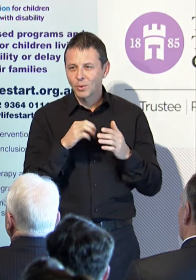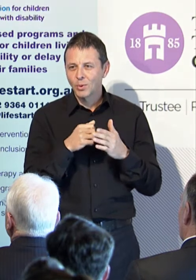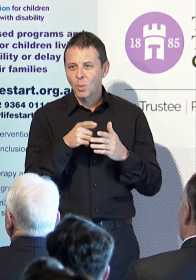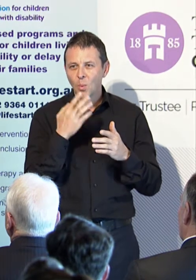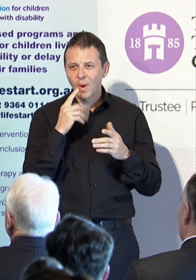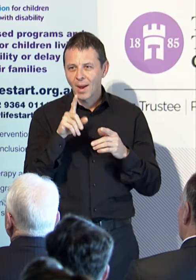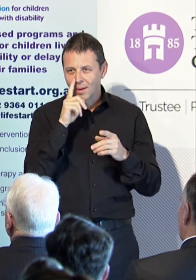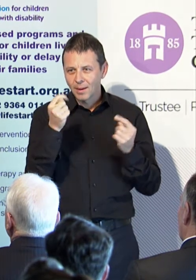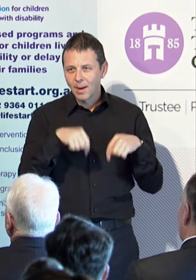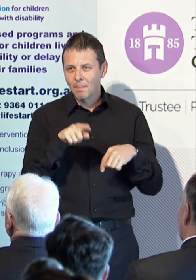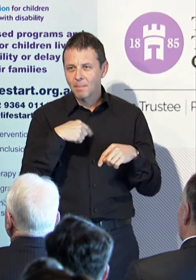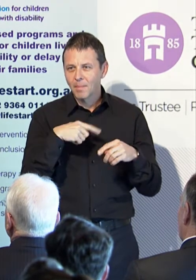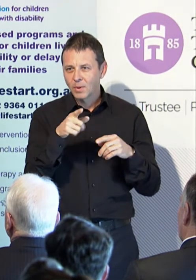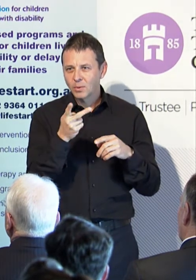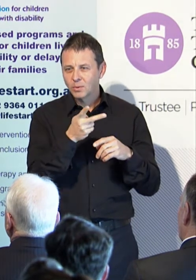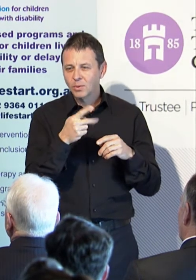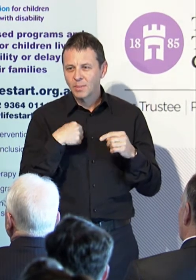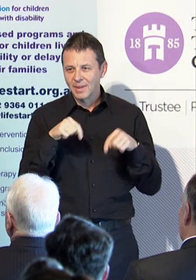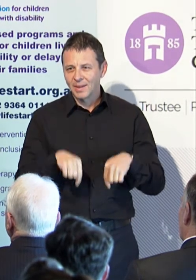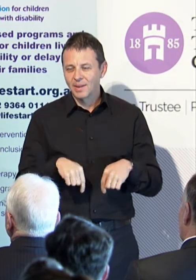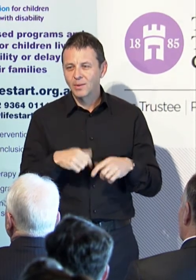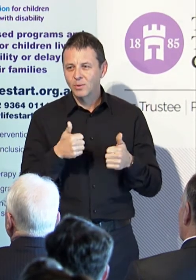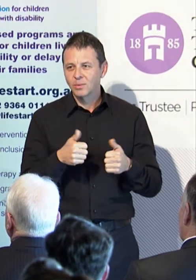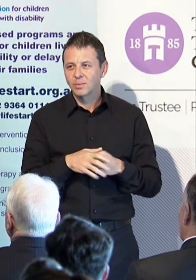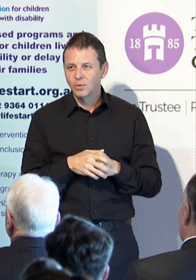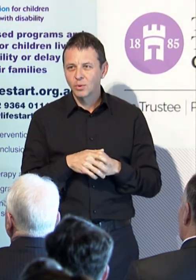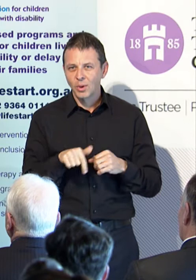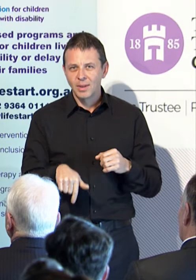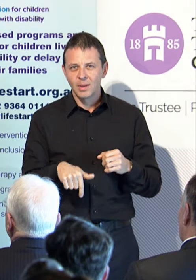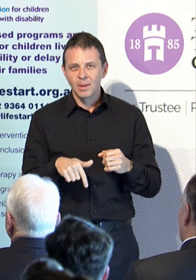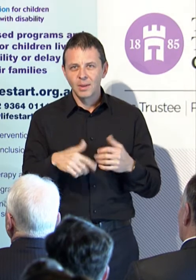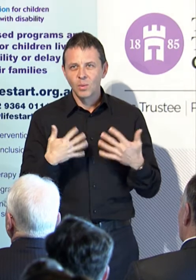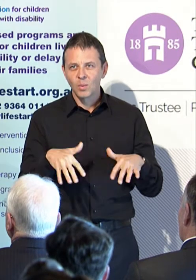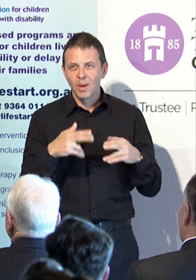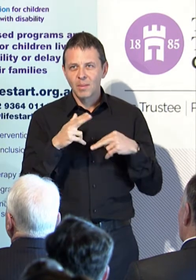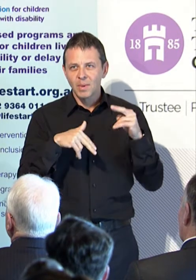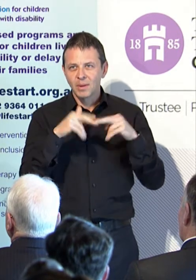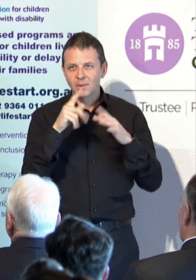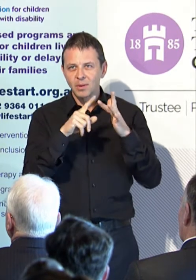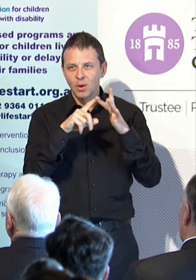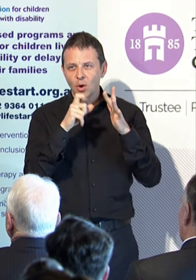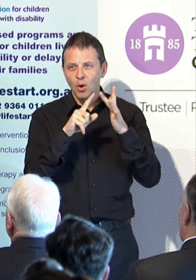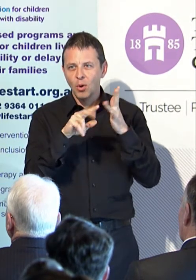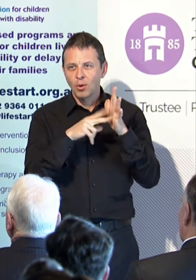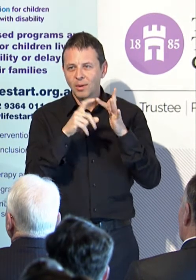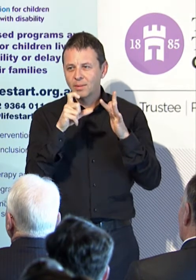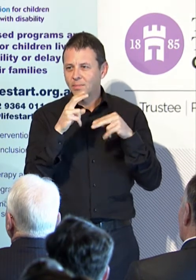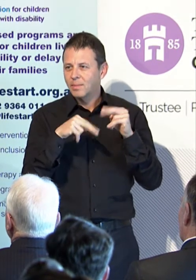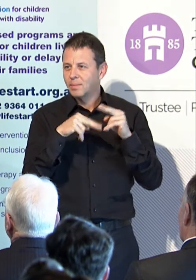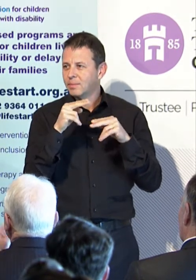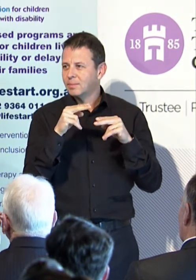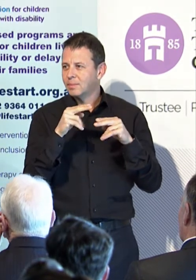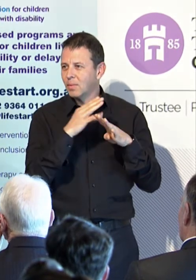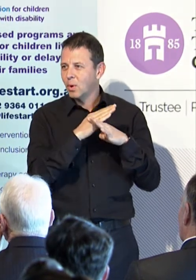them. So once again, to actually be in such an iconic building as the Opera House, I think three most